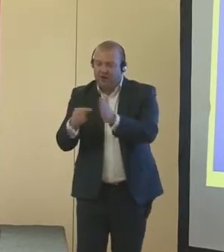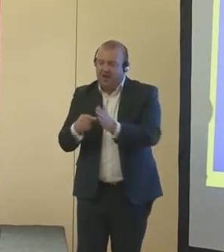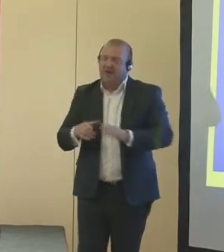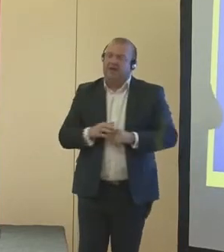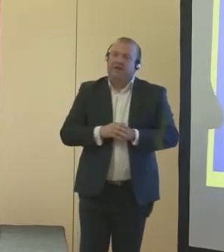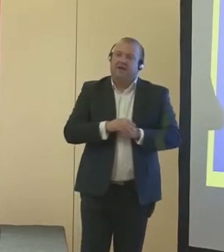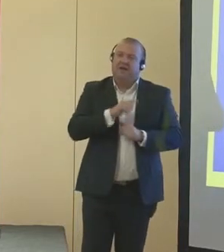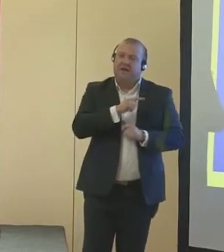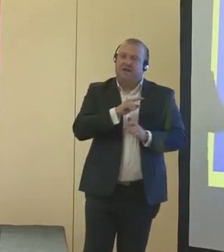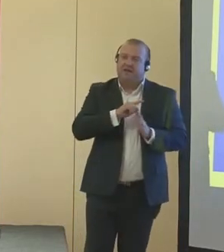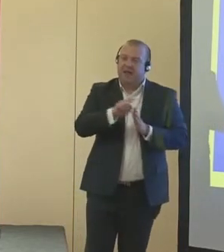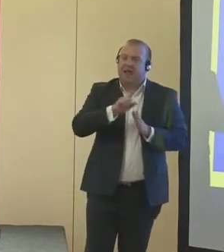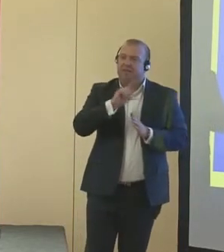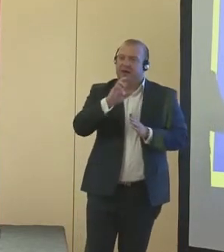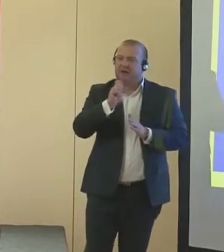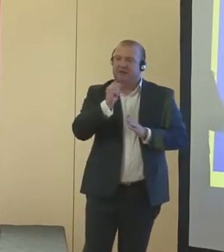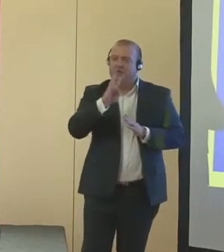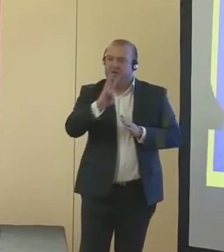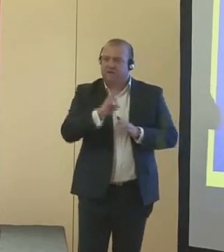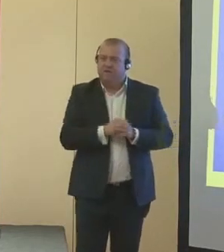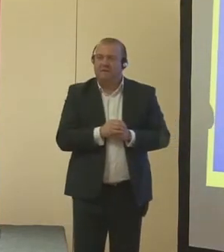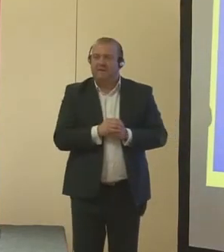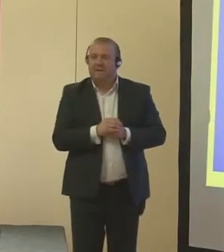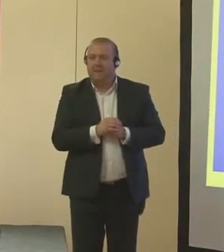organizational level, but also for the individual learner.